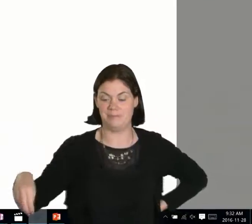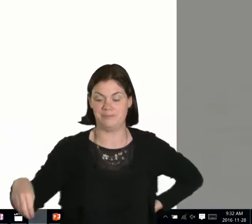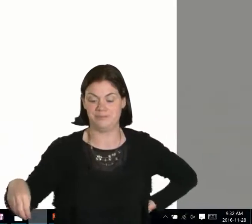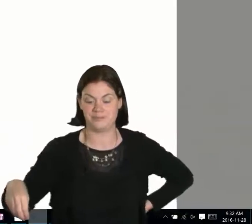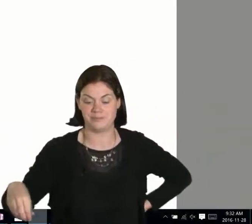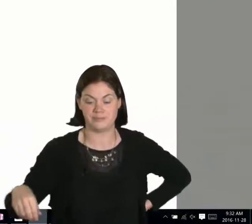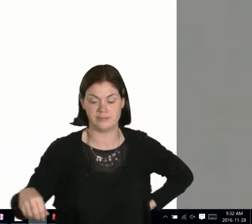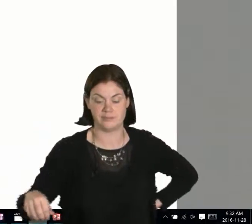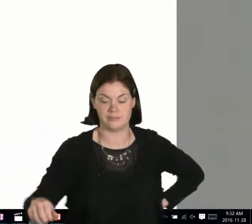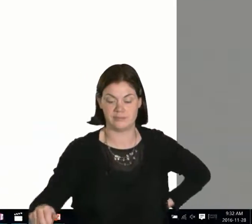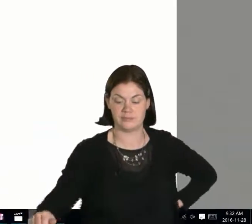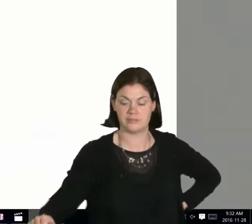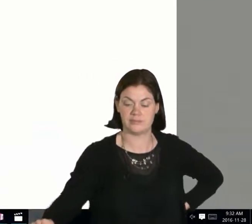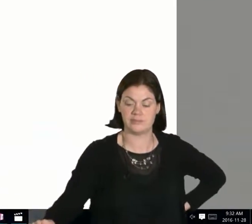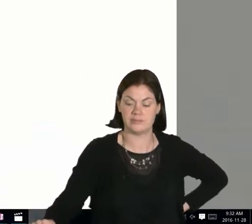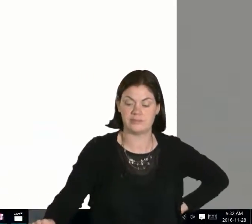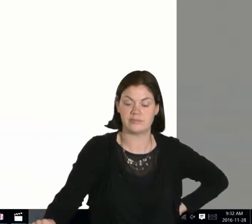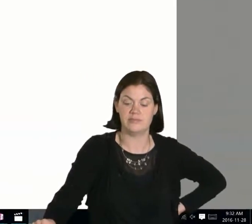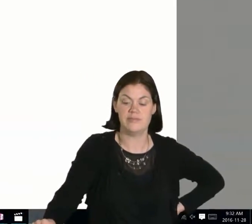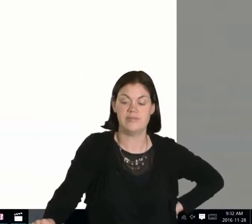same?